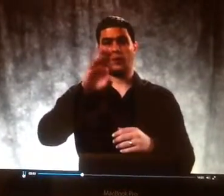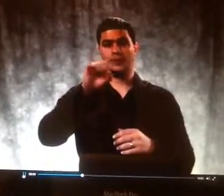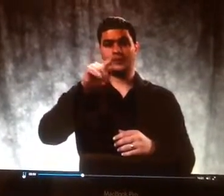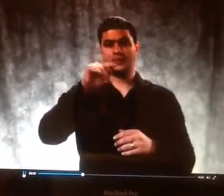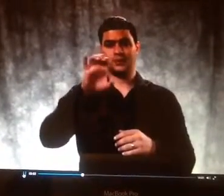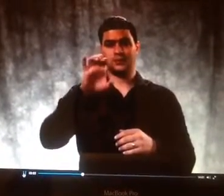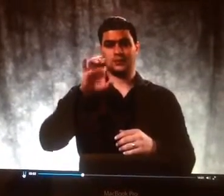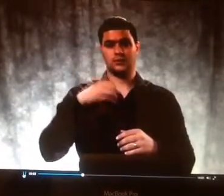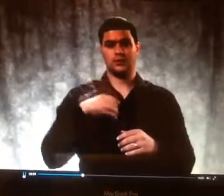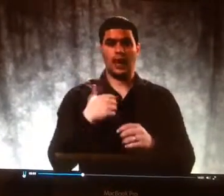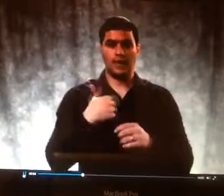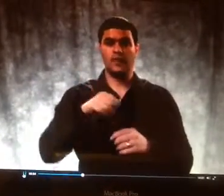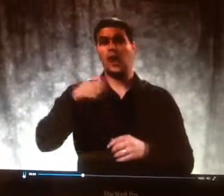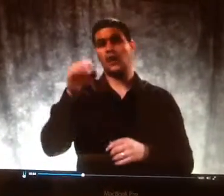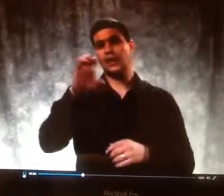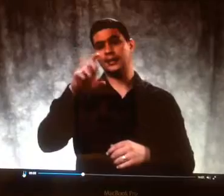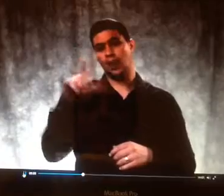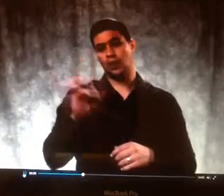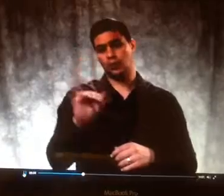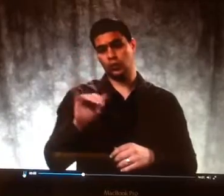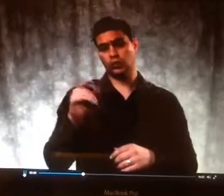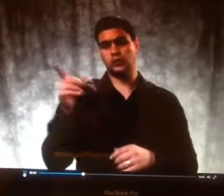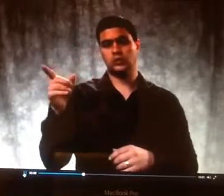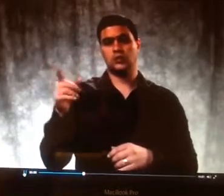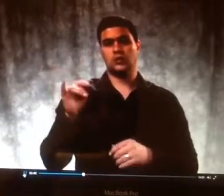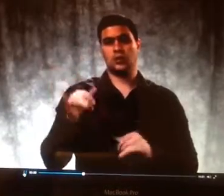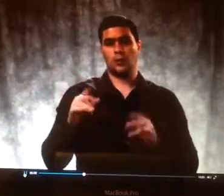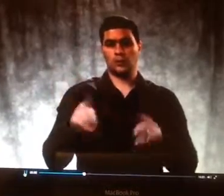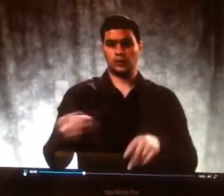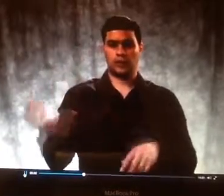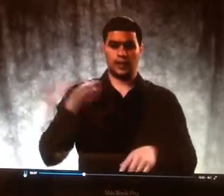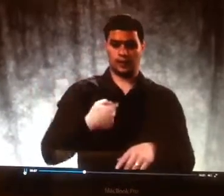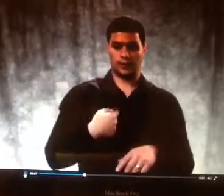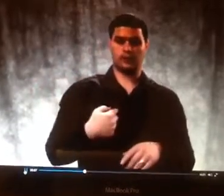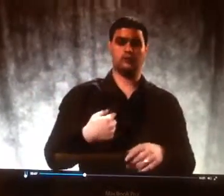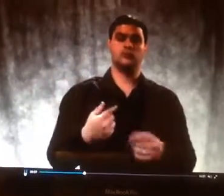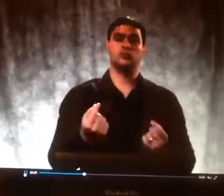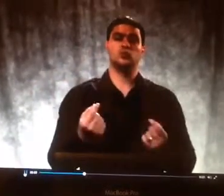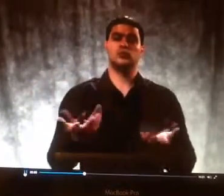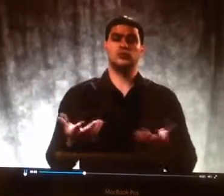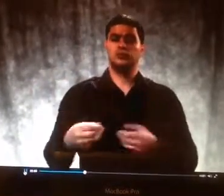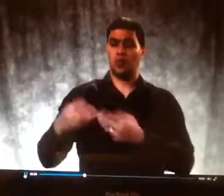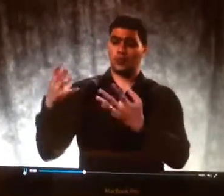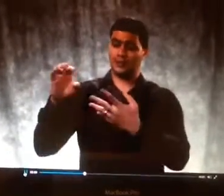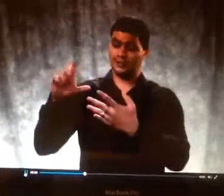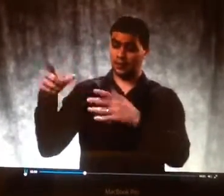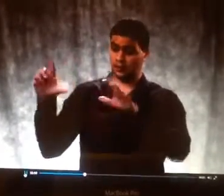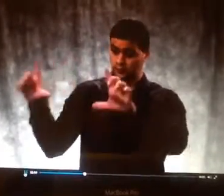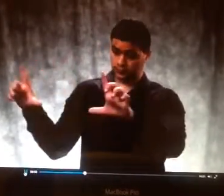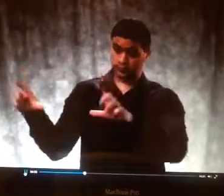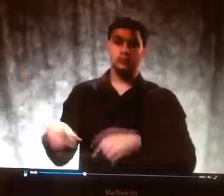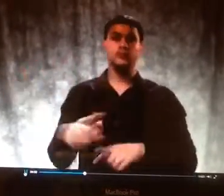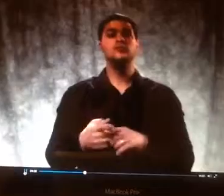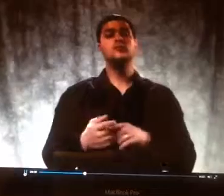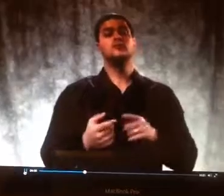Another thing that I did is I would work with websites, and I would work with the websites and use Excel at the same time. So I would set up my